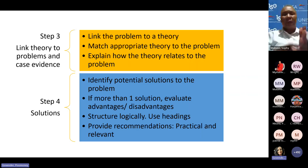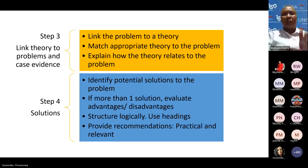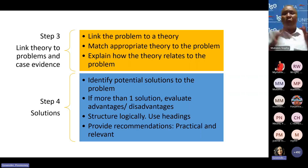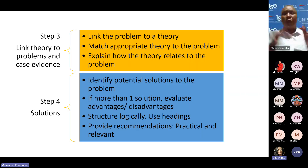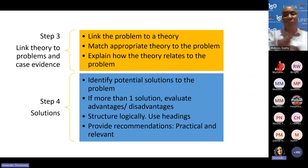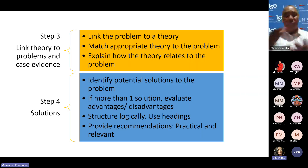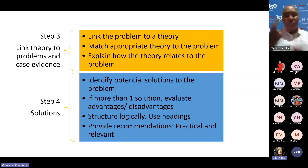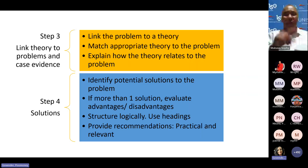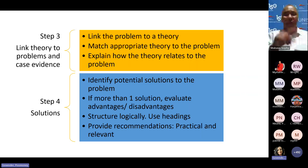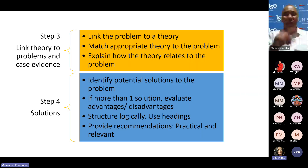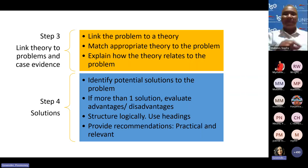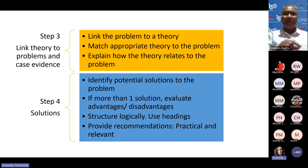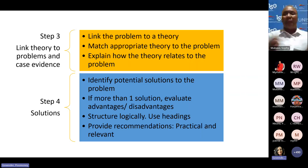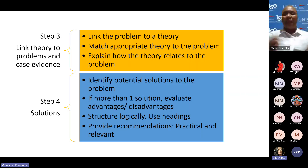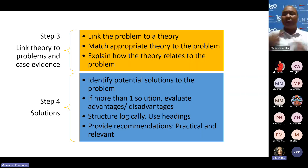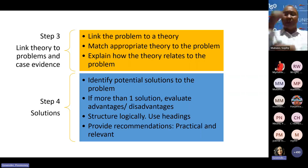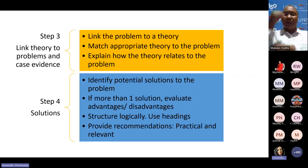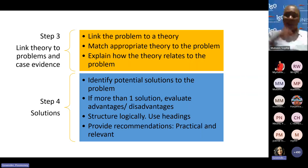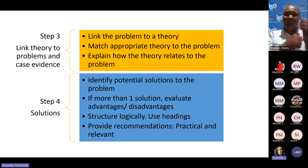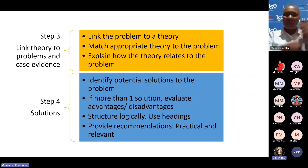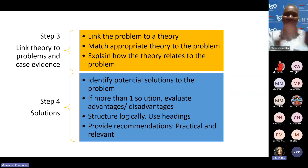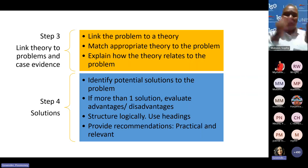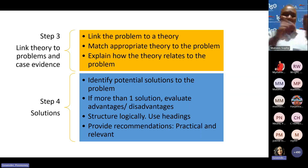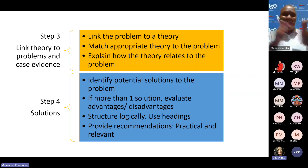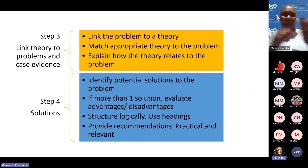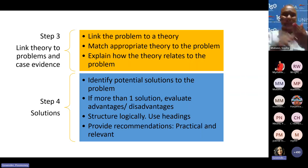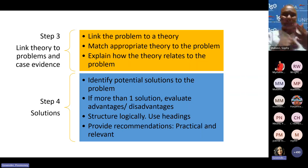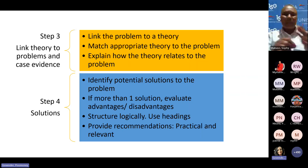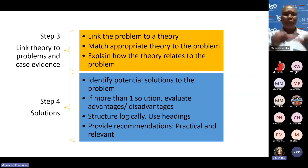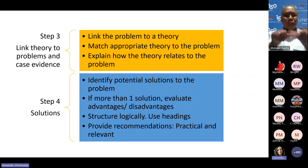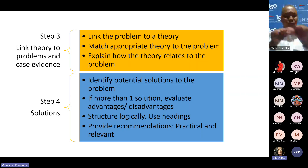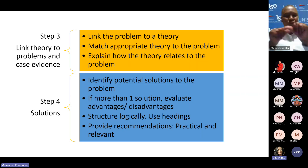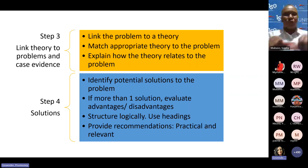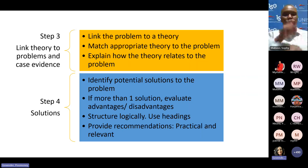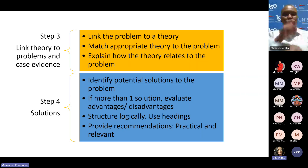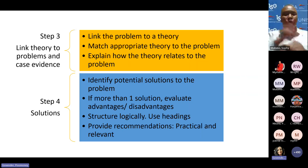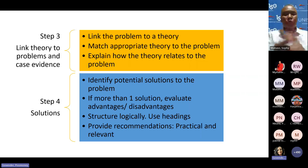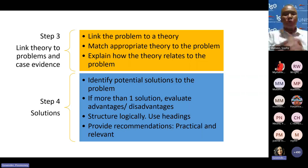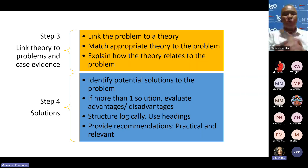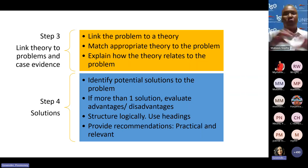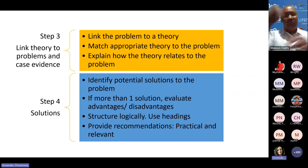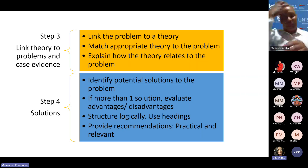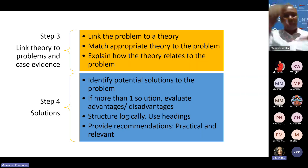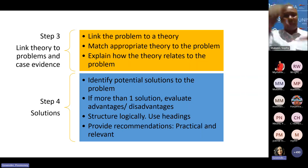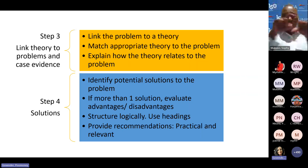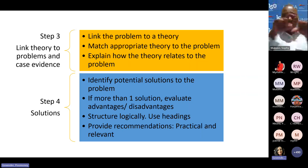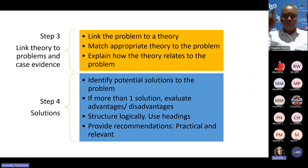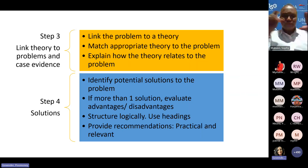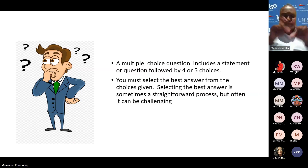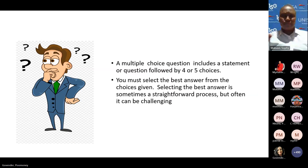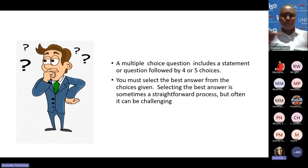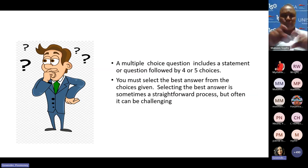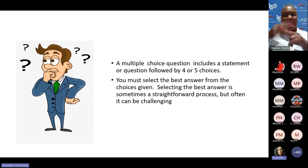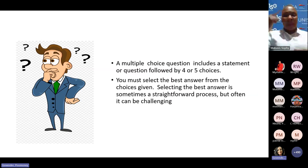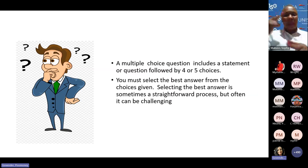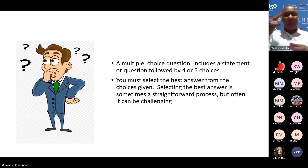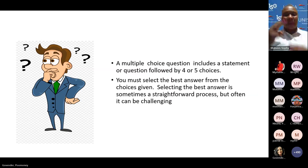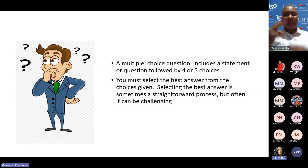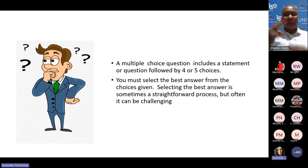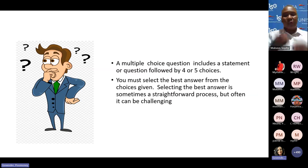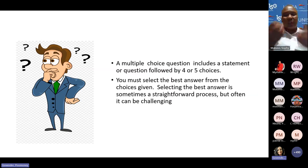your writing logically, use headings, and then finally, you will provide recommendations.